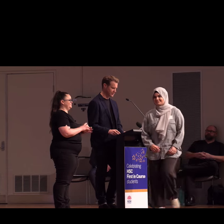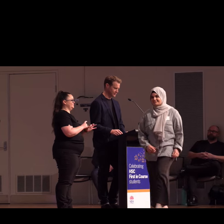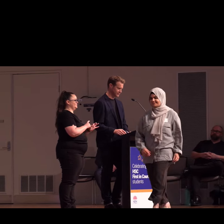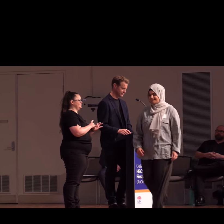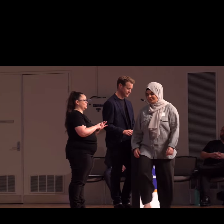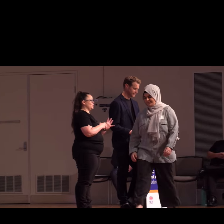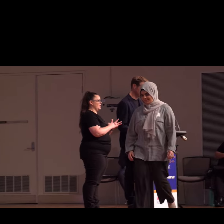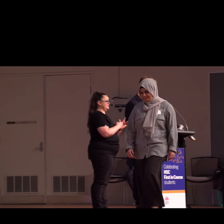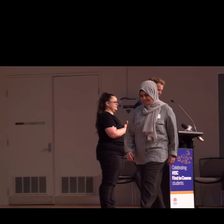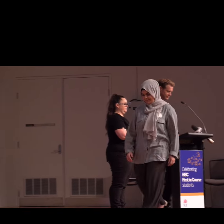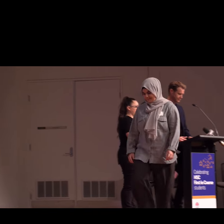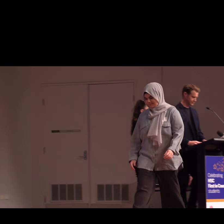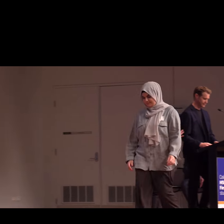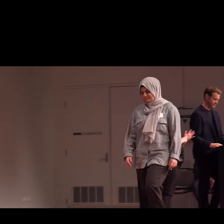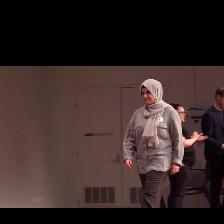College.